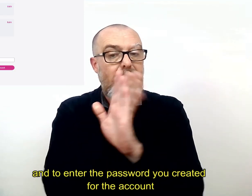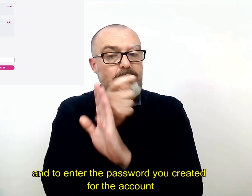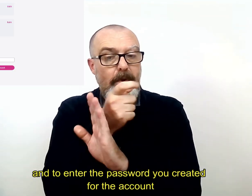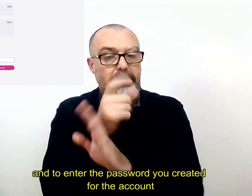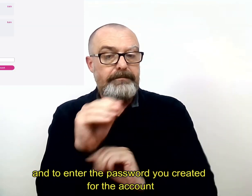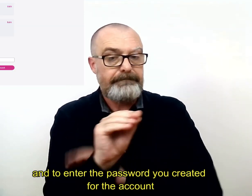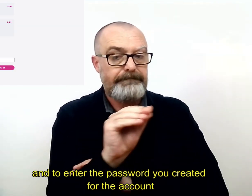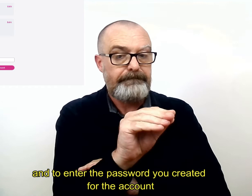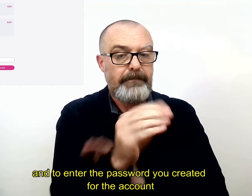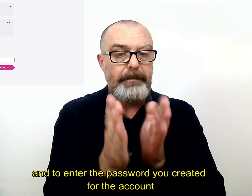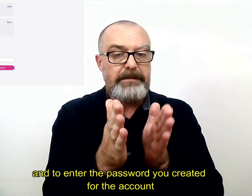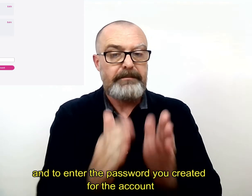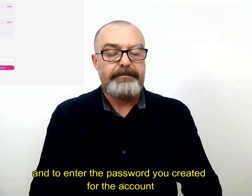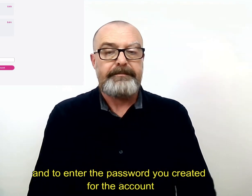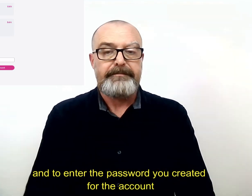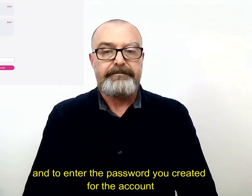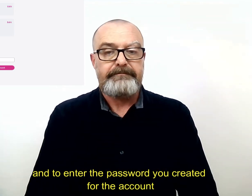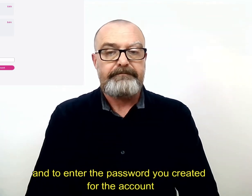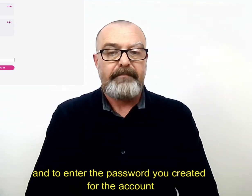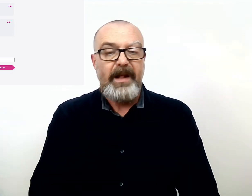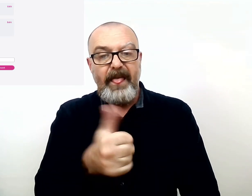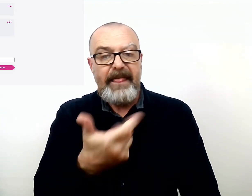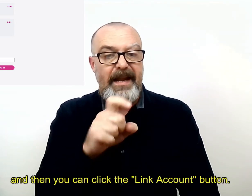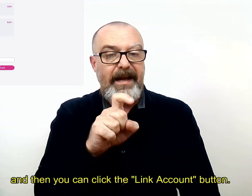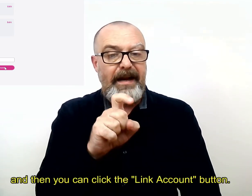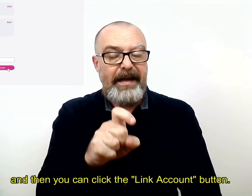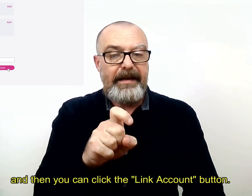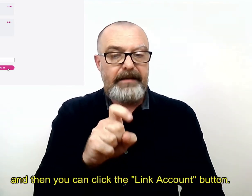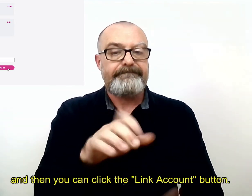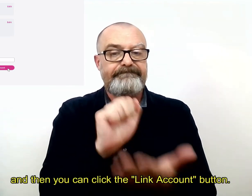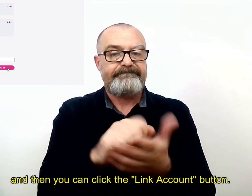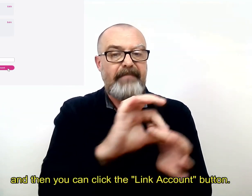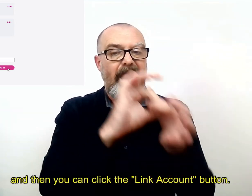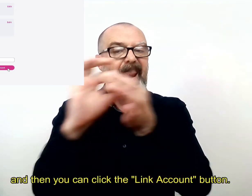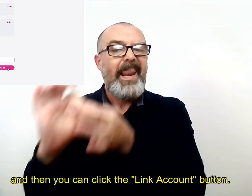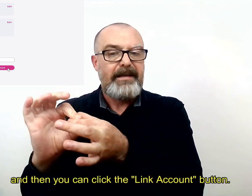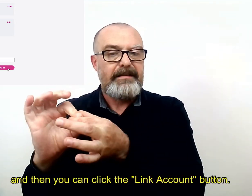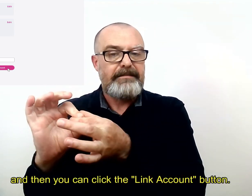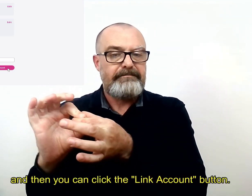and enter the password you created for your account. Then you can click the Link Account button.